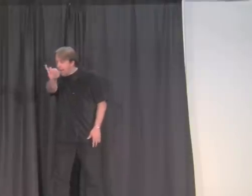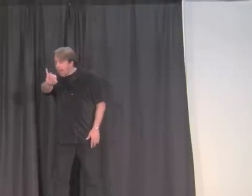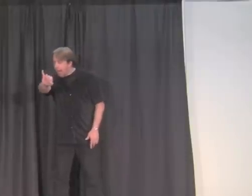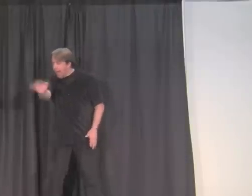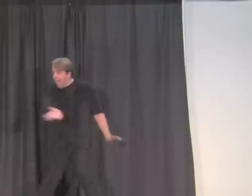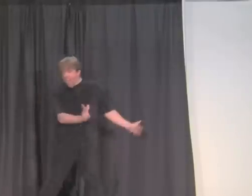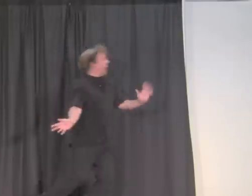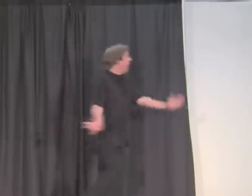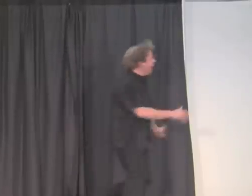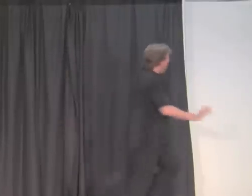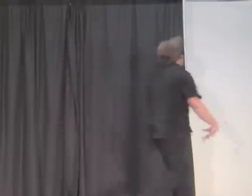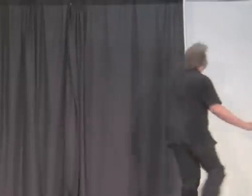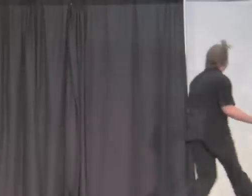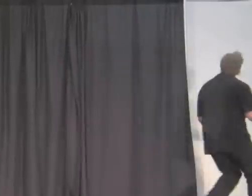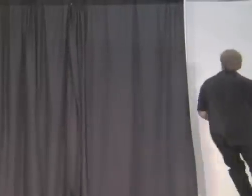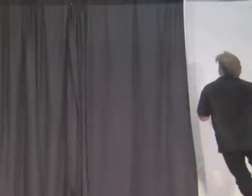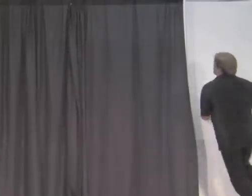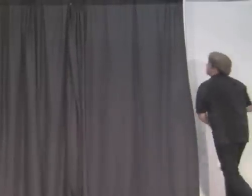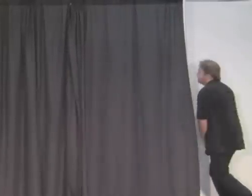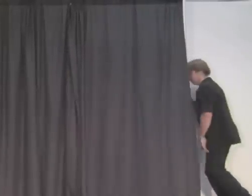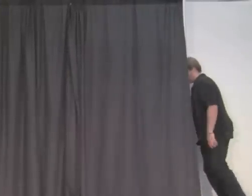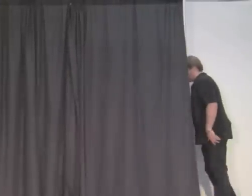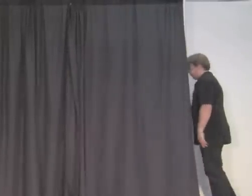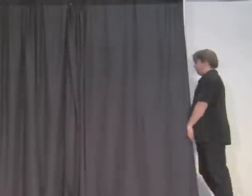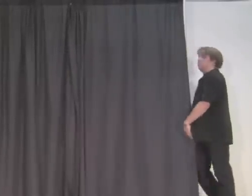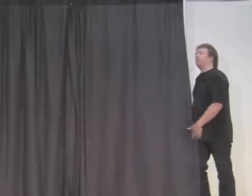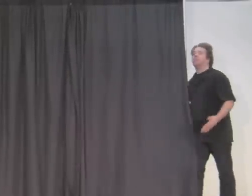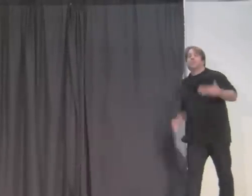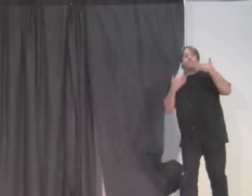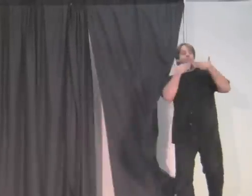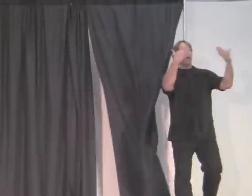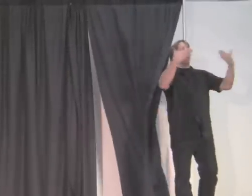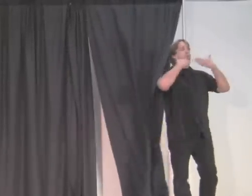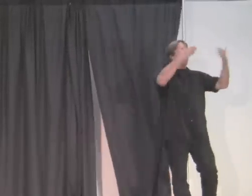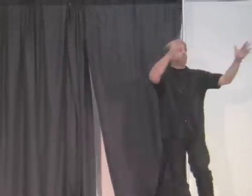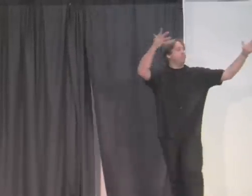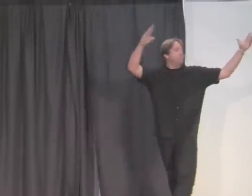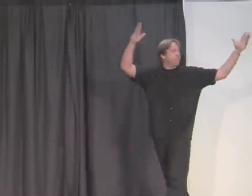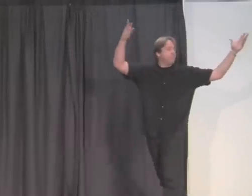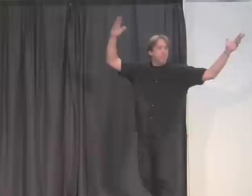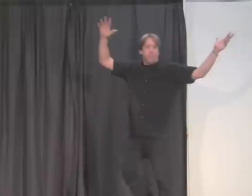Thank you very much, everyone.